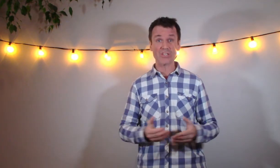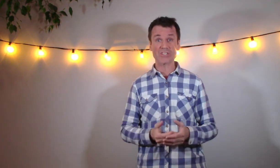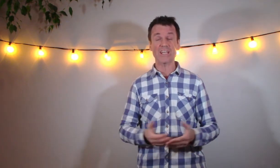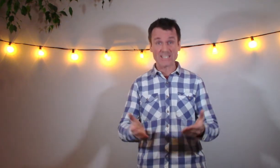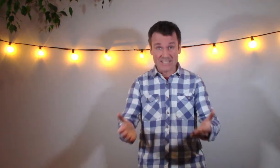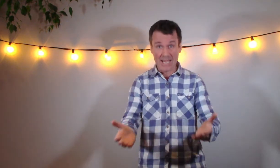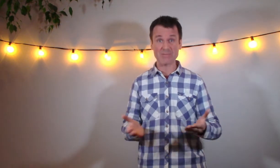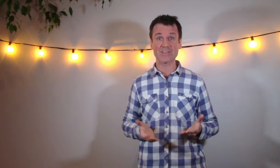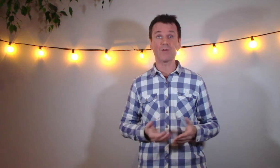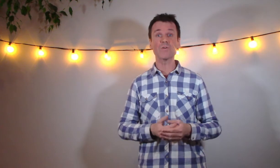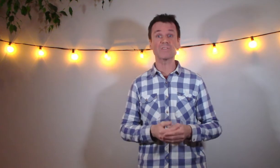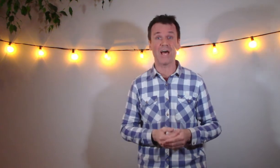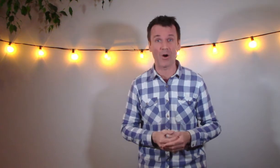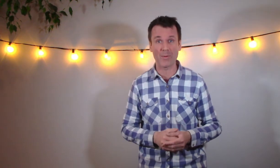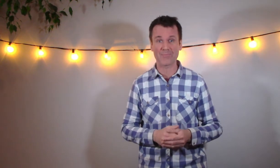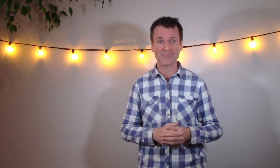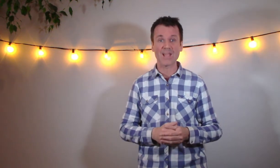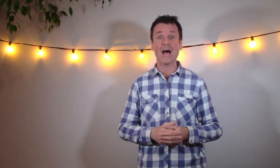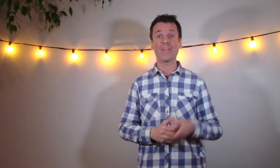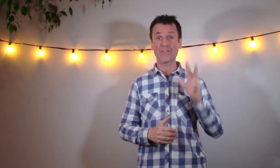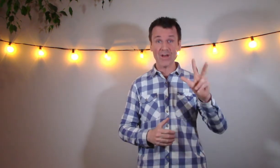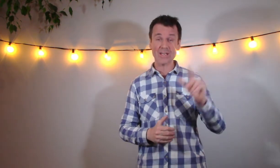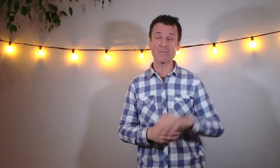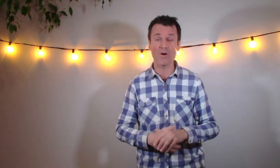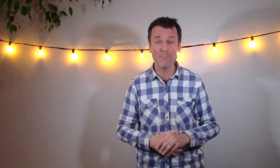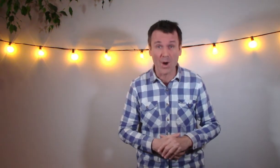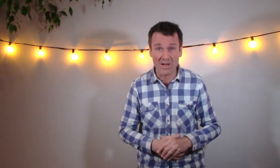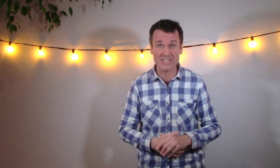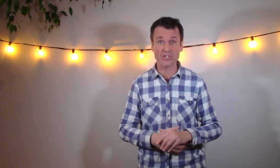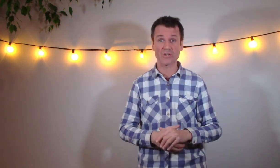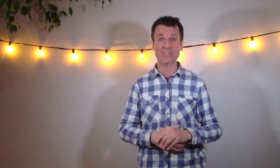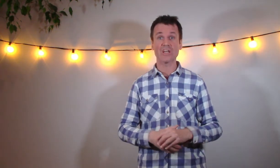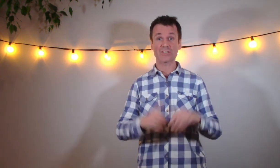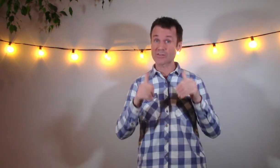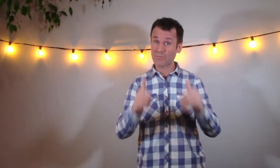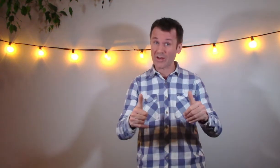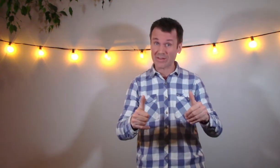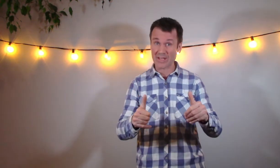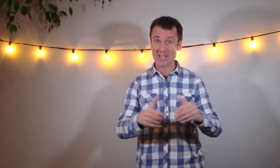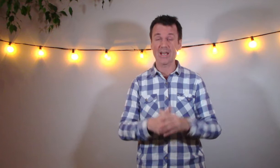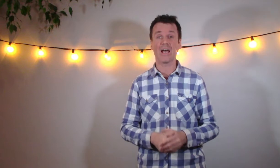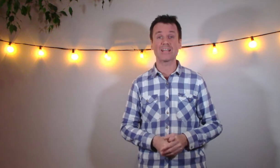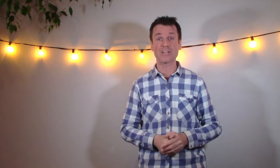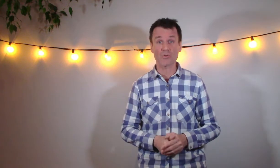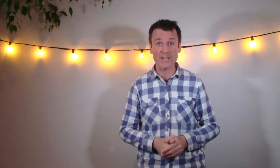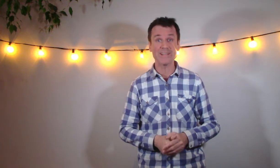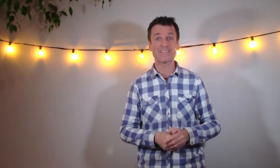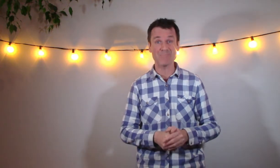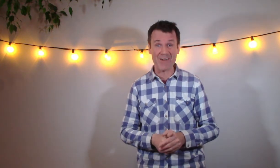to accept Ruth's help. And thirdly, we've got Boaz's choice to do the right thing and to agree to marry